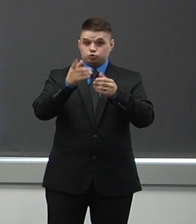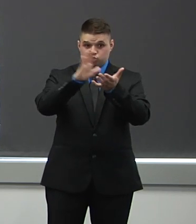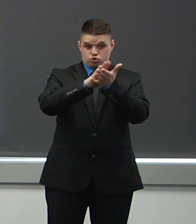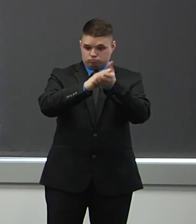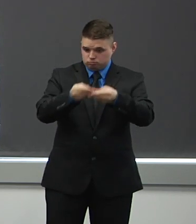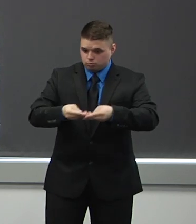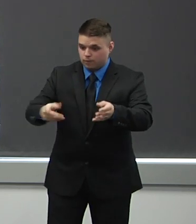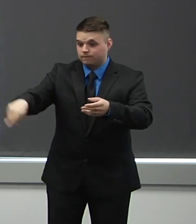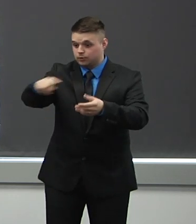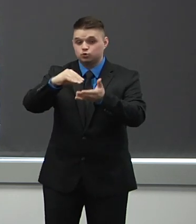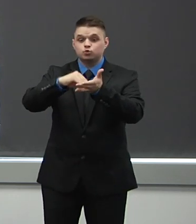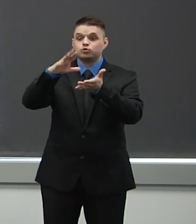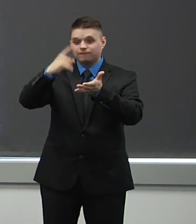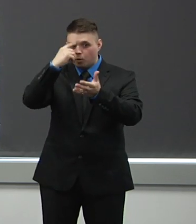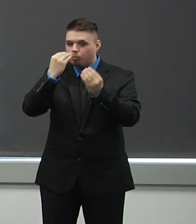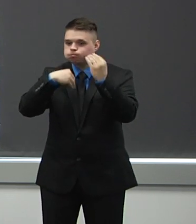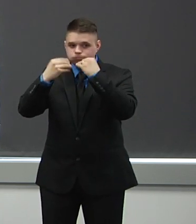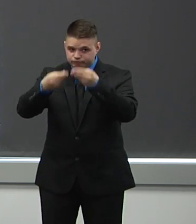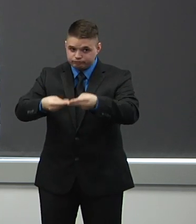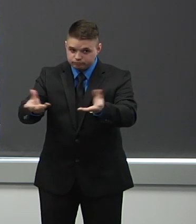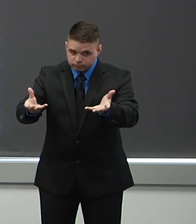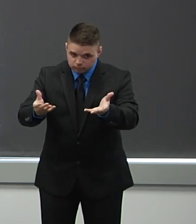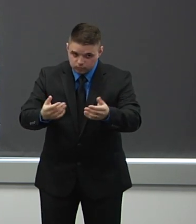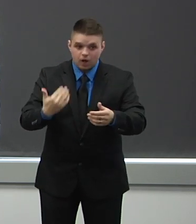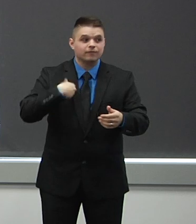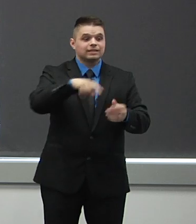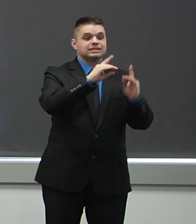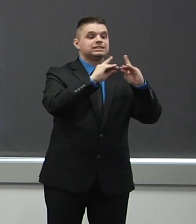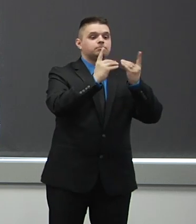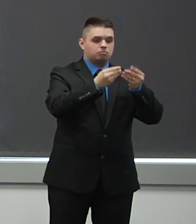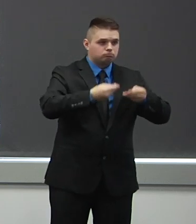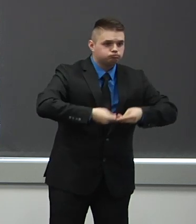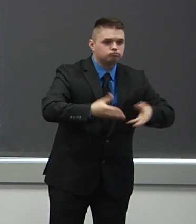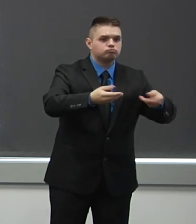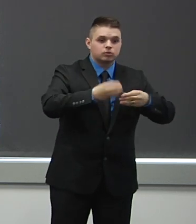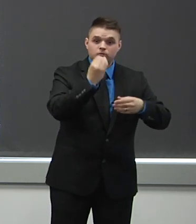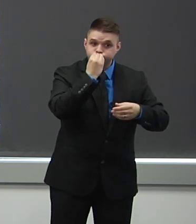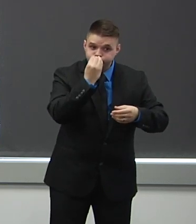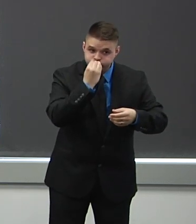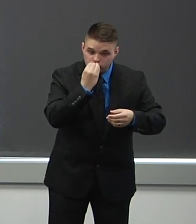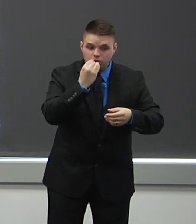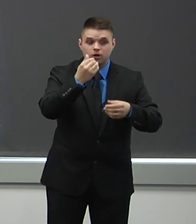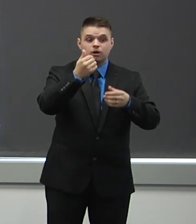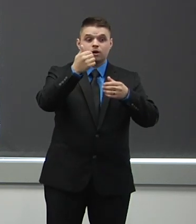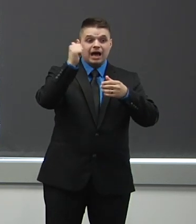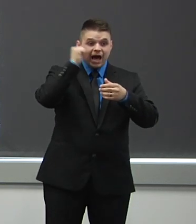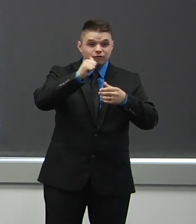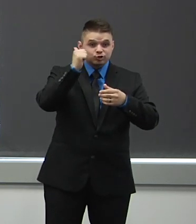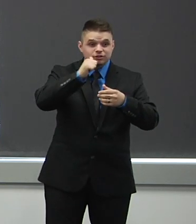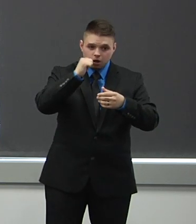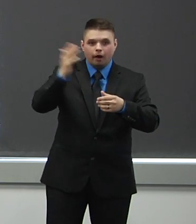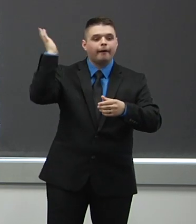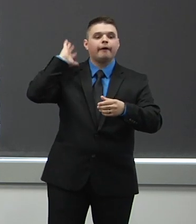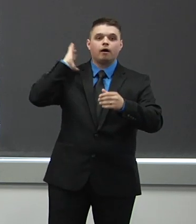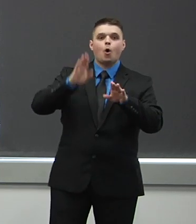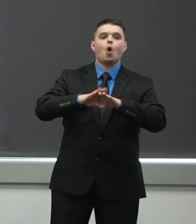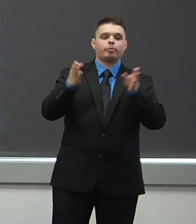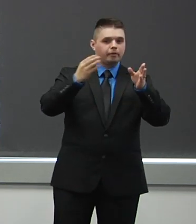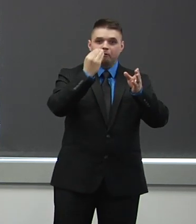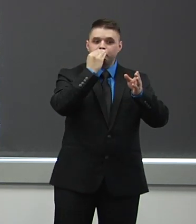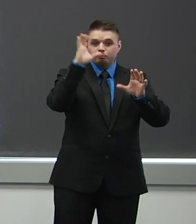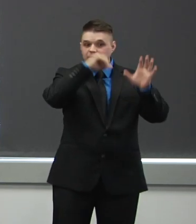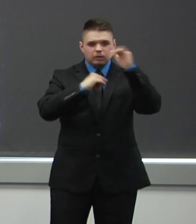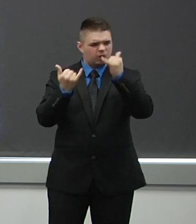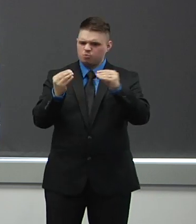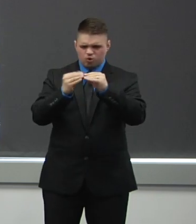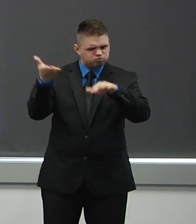have districts right now that are actually providing more meals per day than they were when they had their doors open. So that, I think,